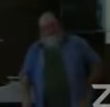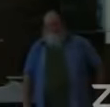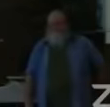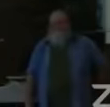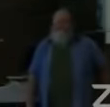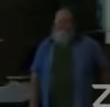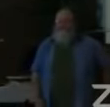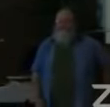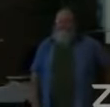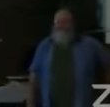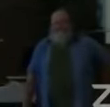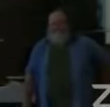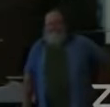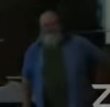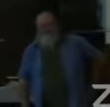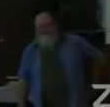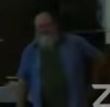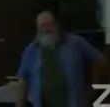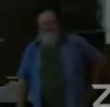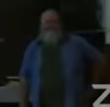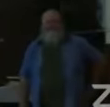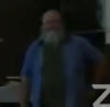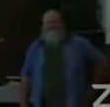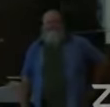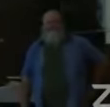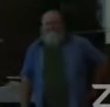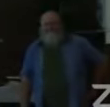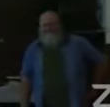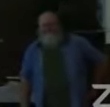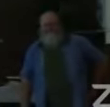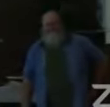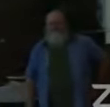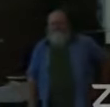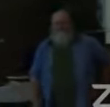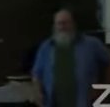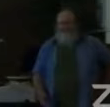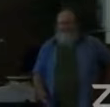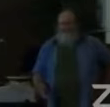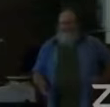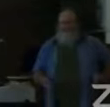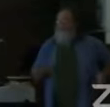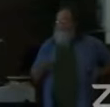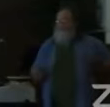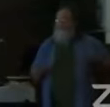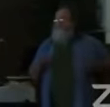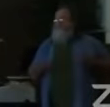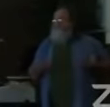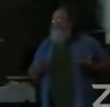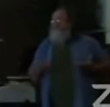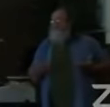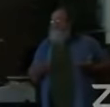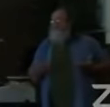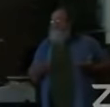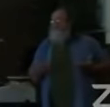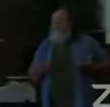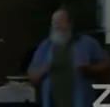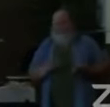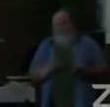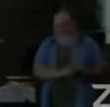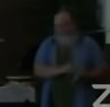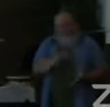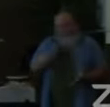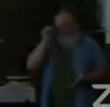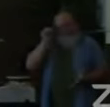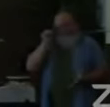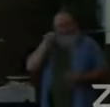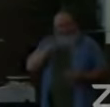an incentive plan and it's all good. In the last point, we talked about boasting, and now we're talking about glory. We glory